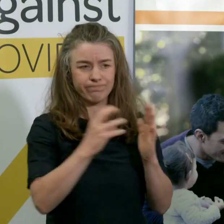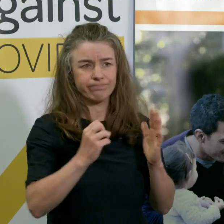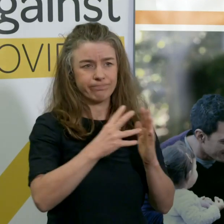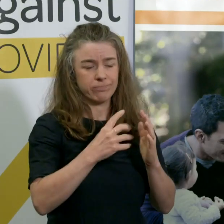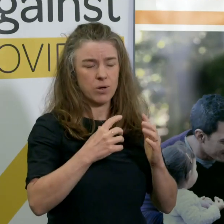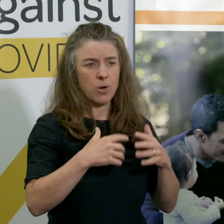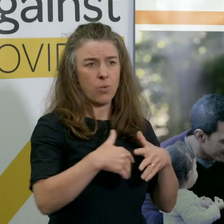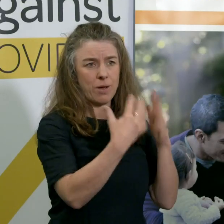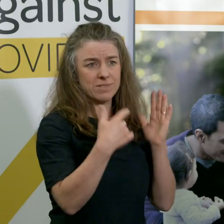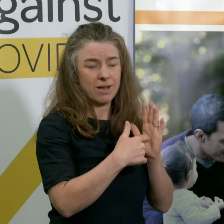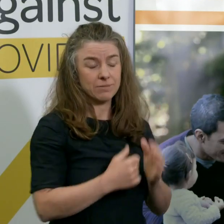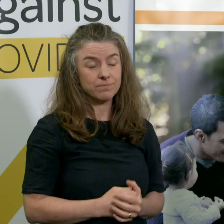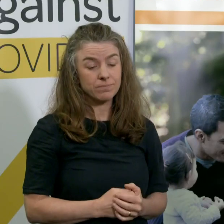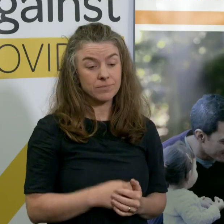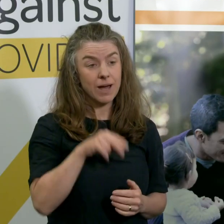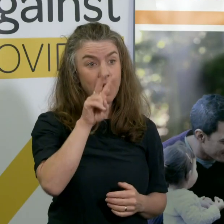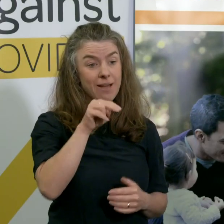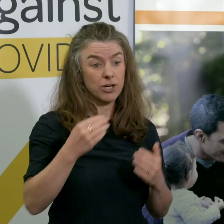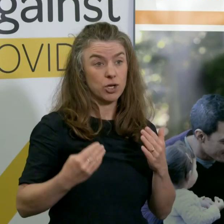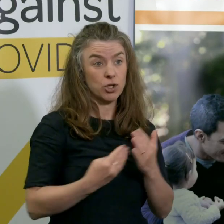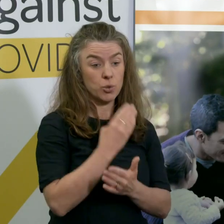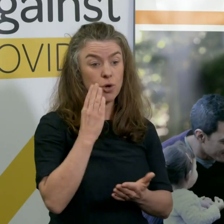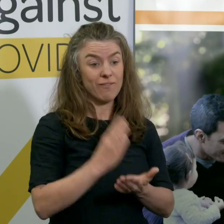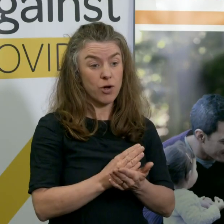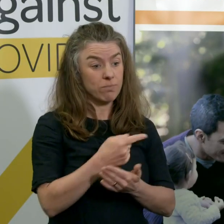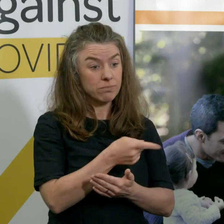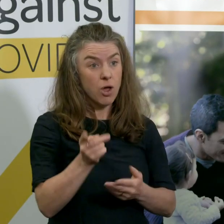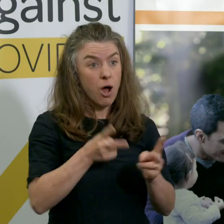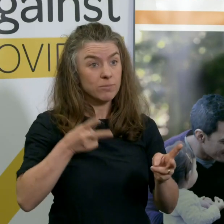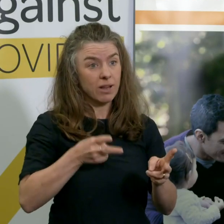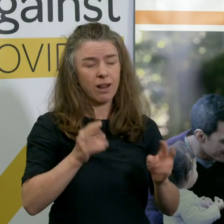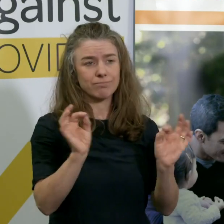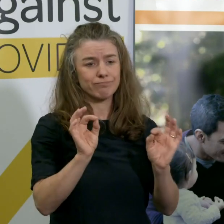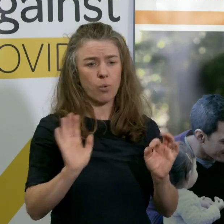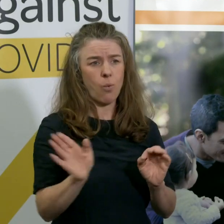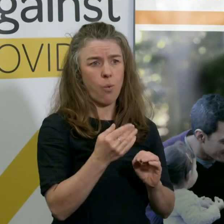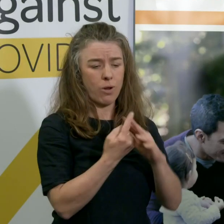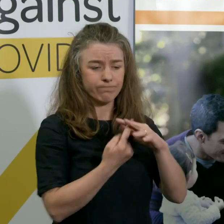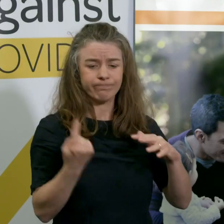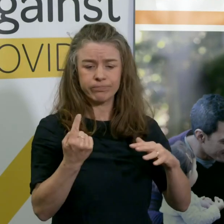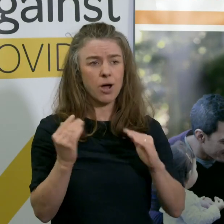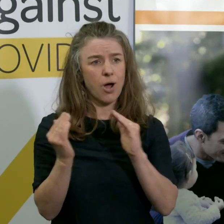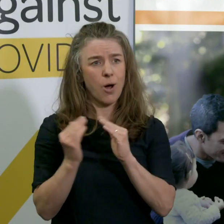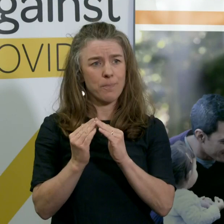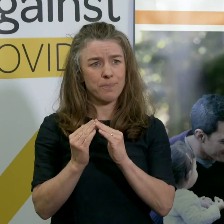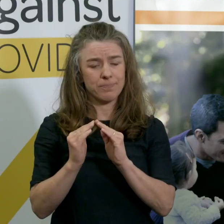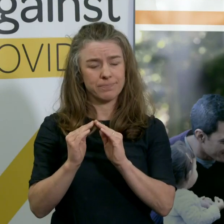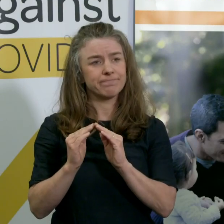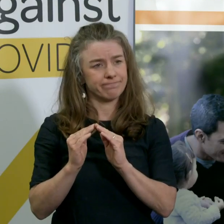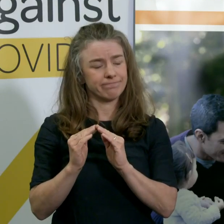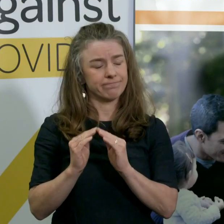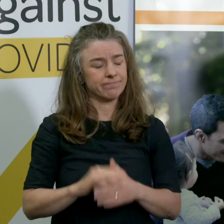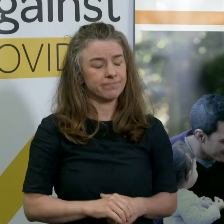None of the 11 new cases are in hospital, all are at home and self-isolating. One